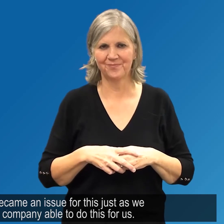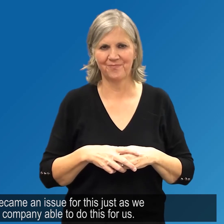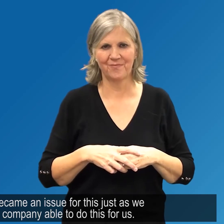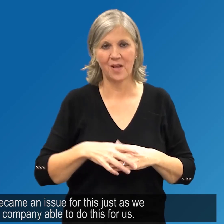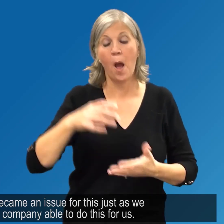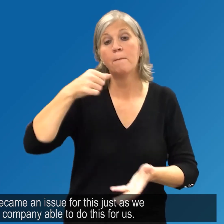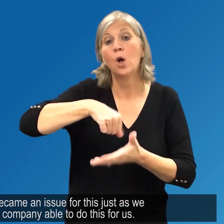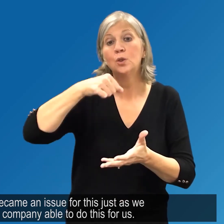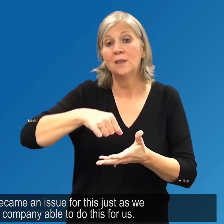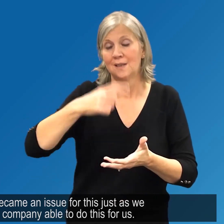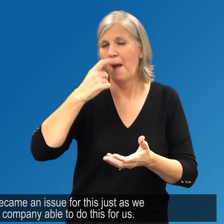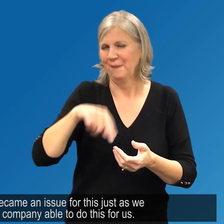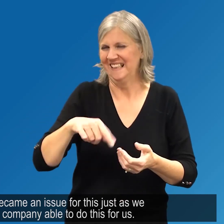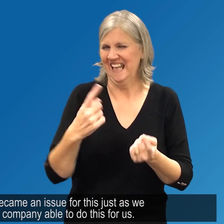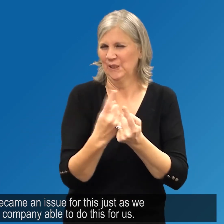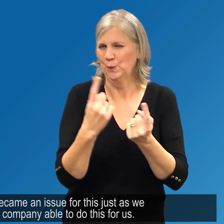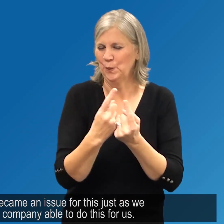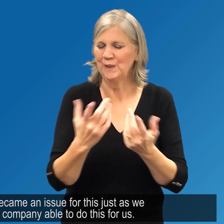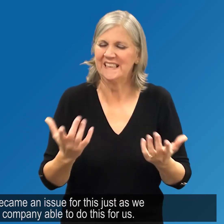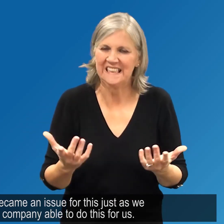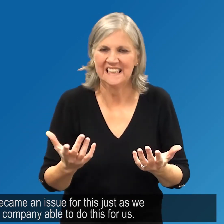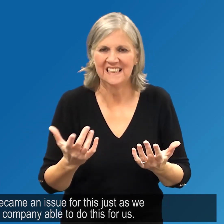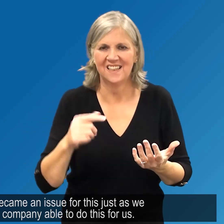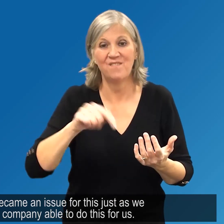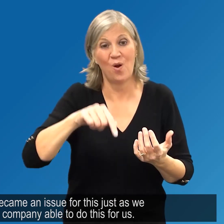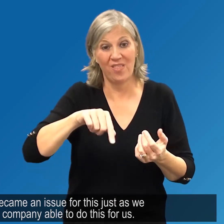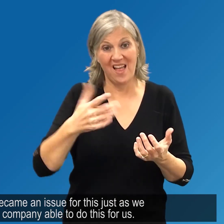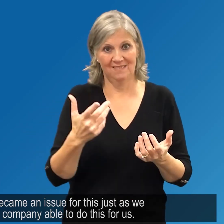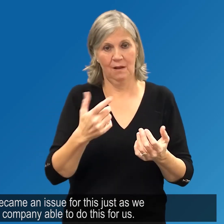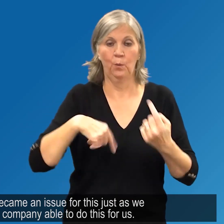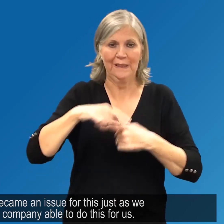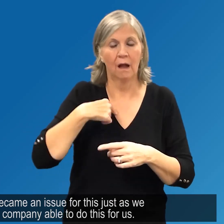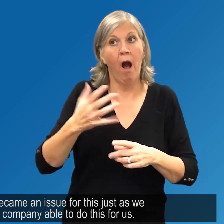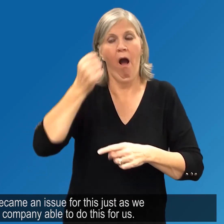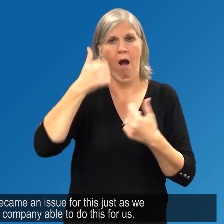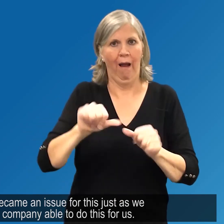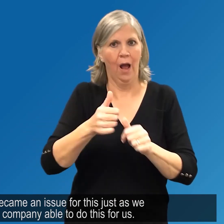Budgets became an issue for this just as we found a company able to do this for us.